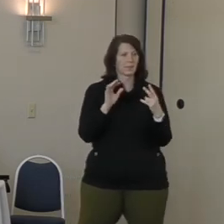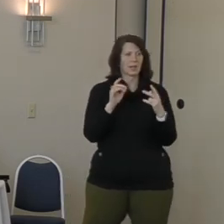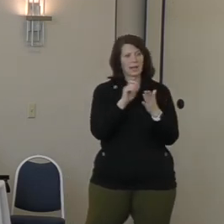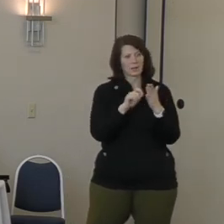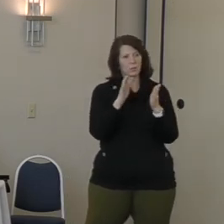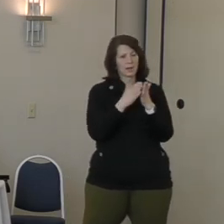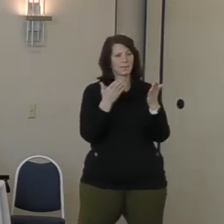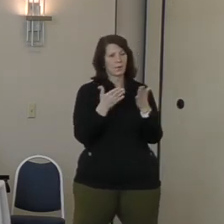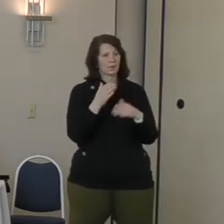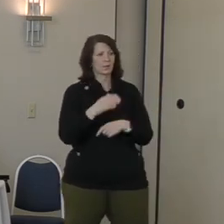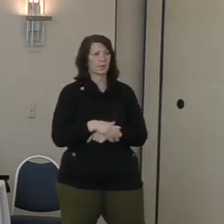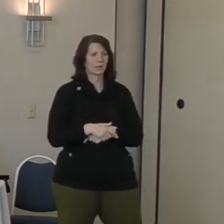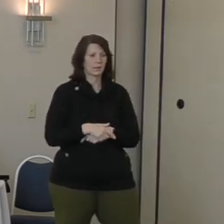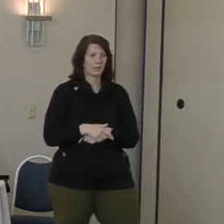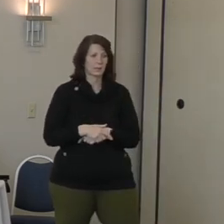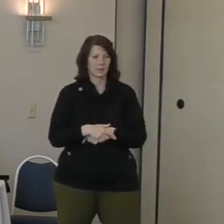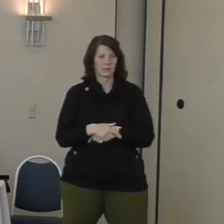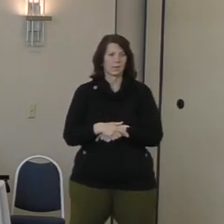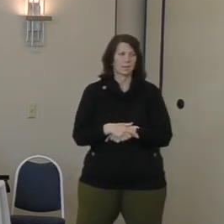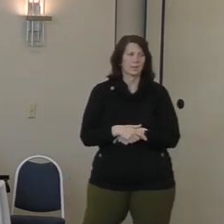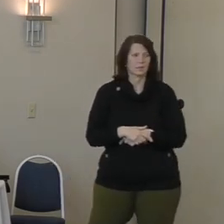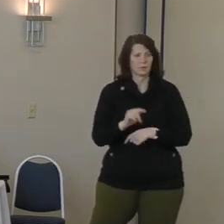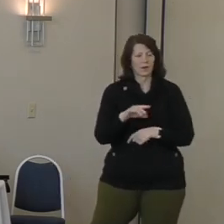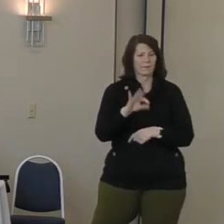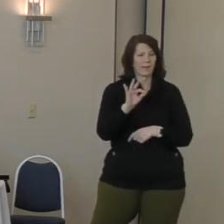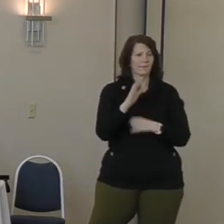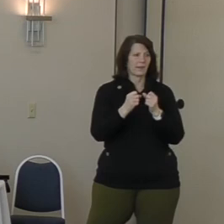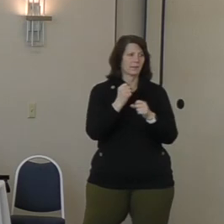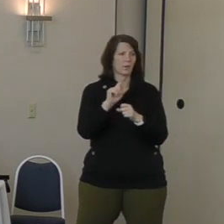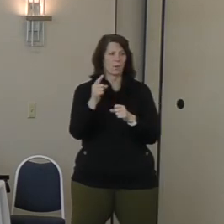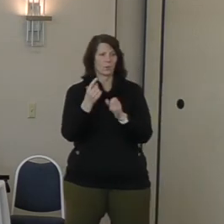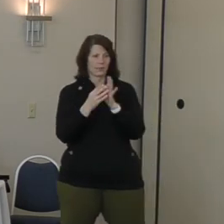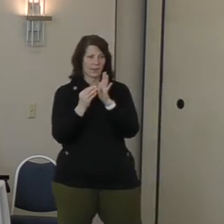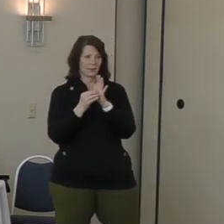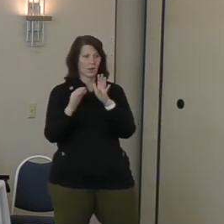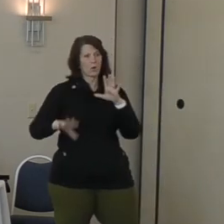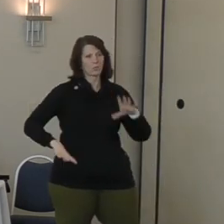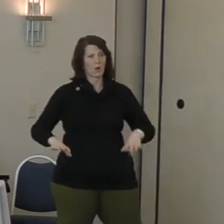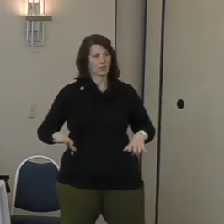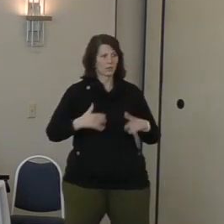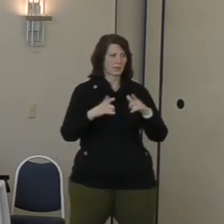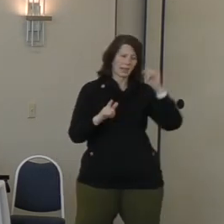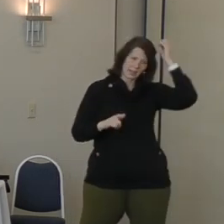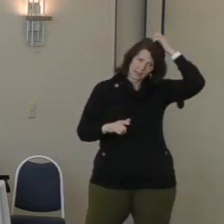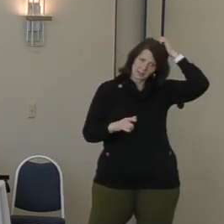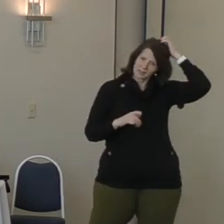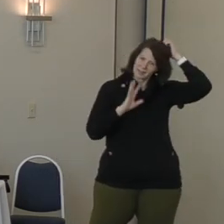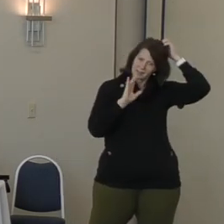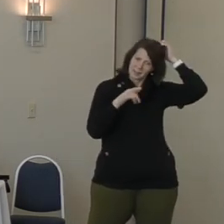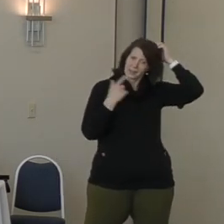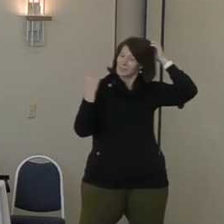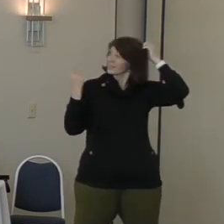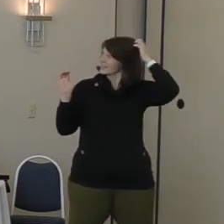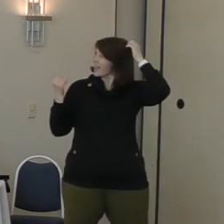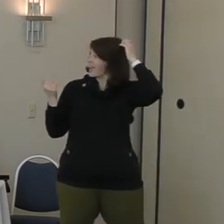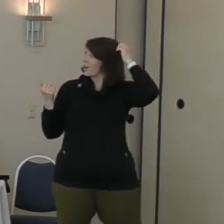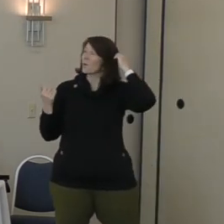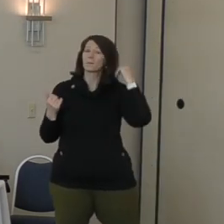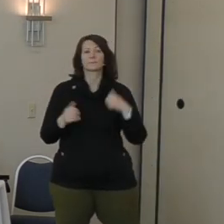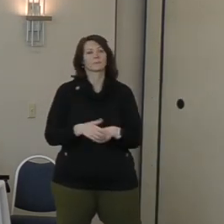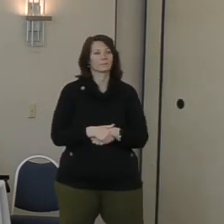book, and I've been trying to find it for like 5 years, but apparently there's only copies available on the budget, so you can read about excerpts. But he talks about how